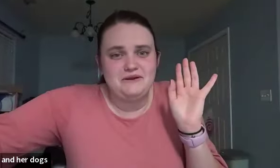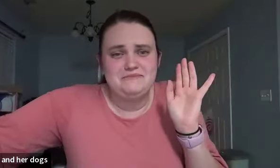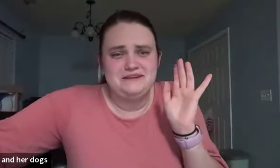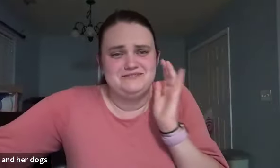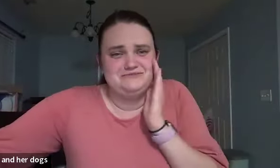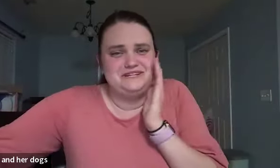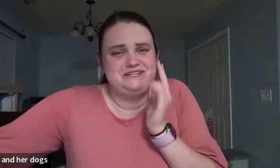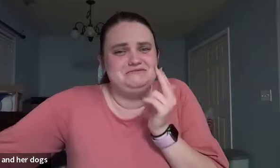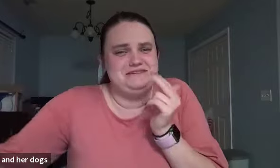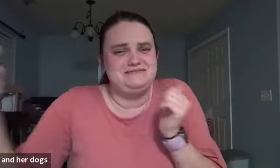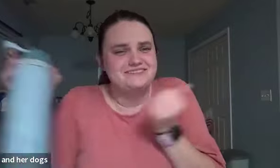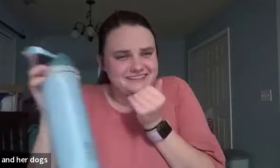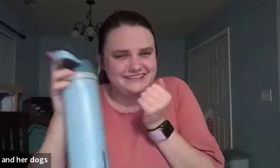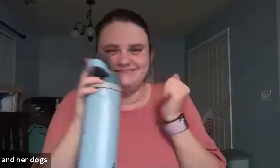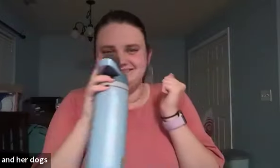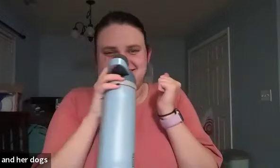but oh my gosh, what a cute little doggy. Oh.